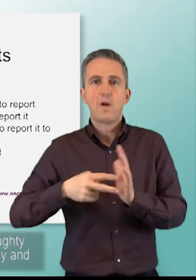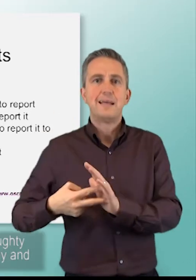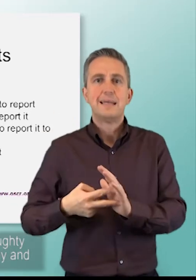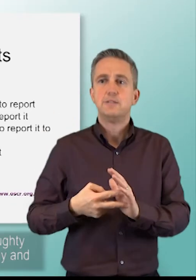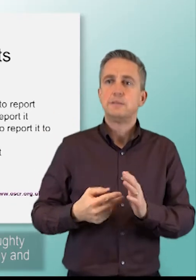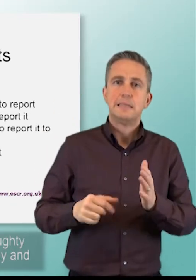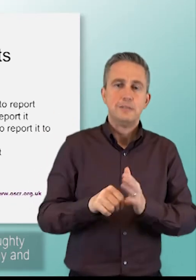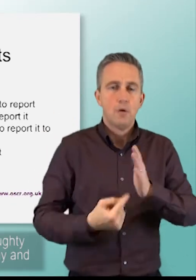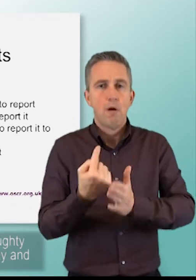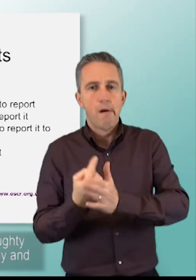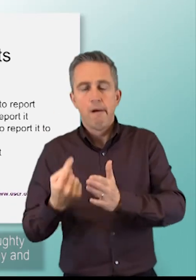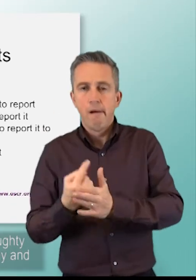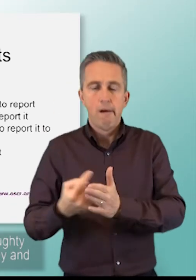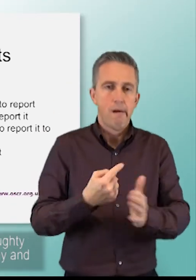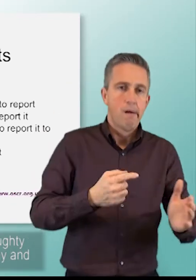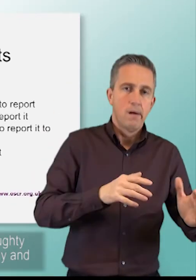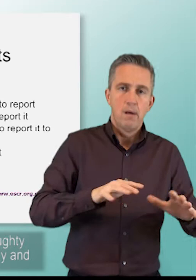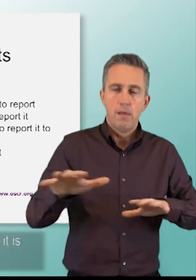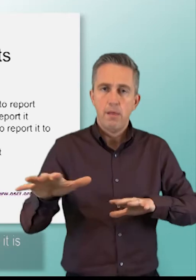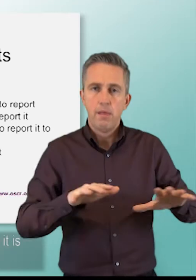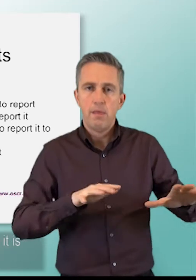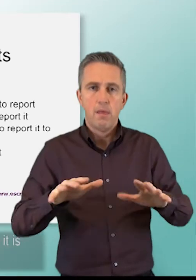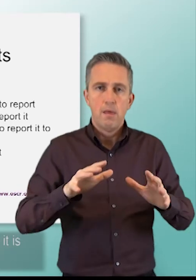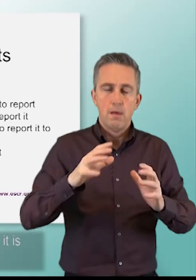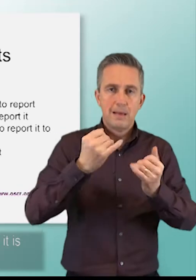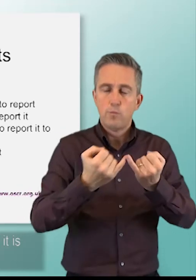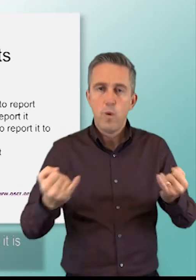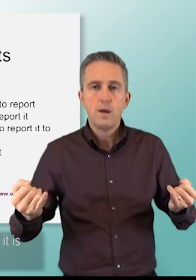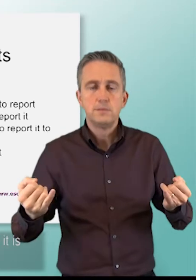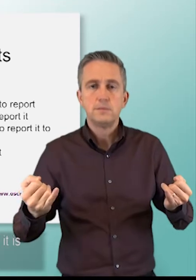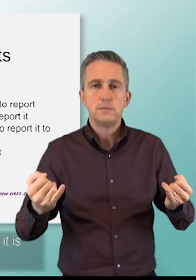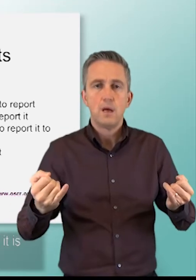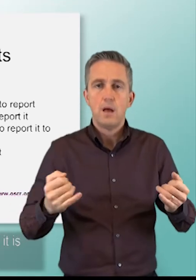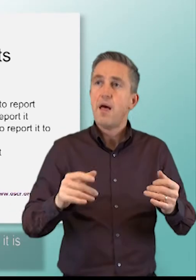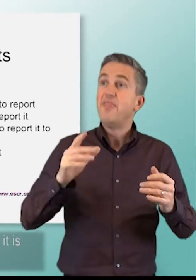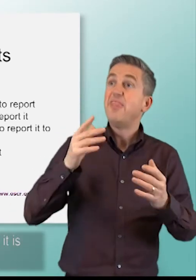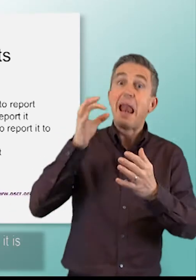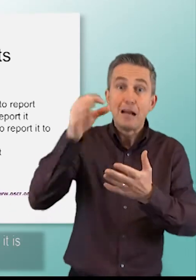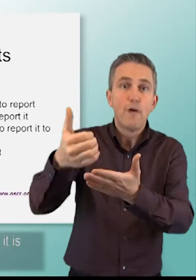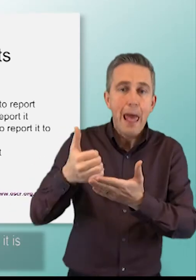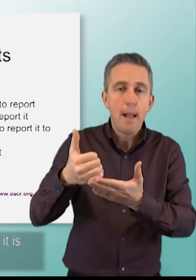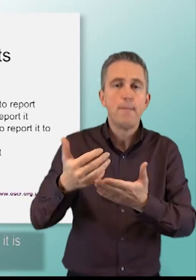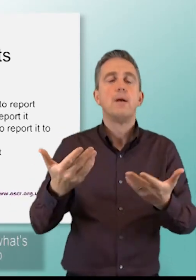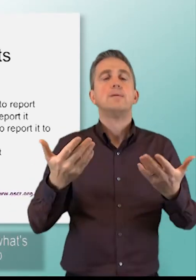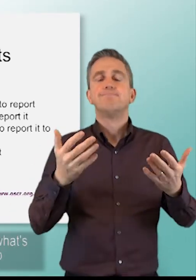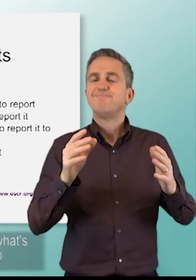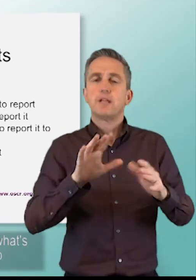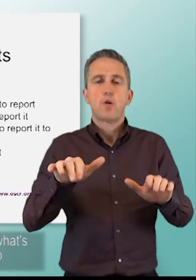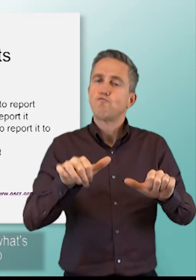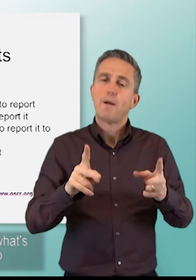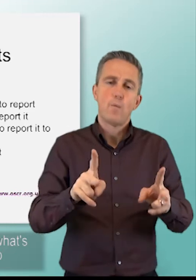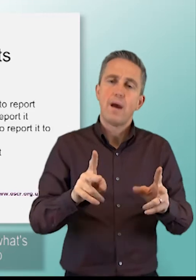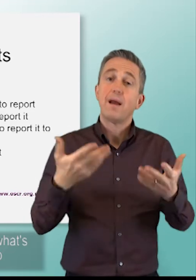naughty and it's not solved and then all the trustees walk away and then it's a total disaster and then it's the press and it's all a mess, we're asking people to report to us at a